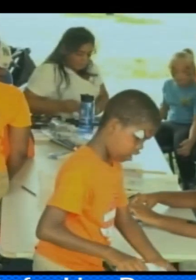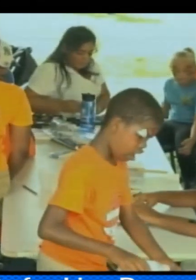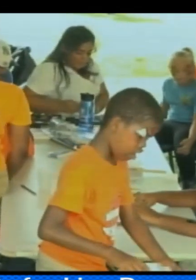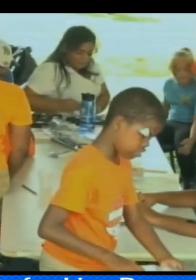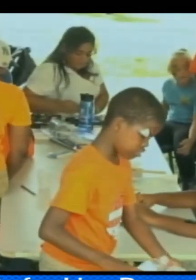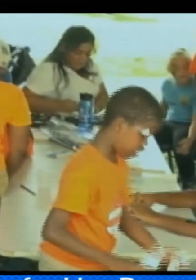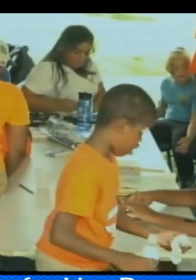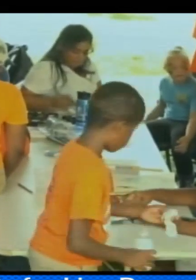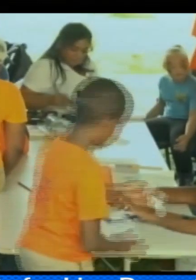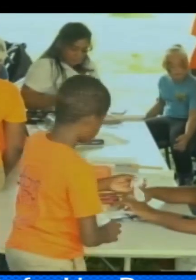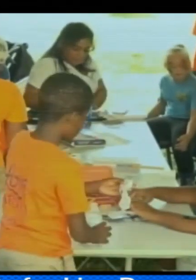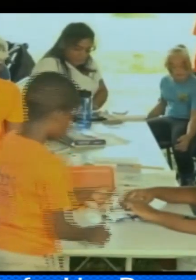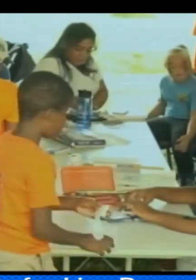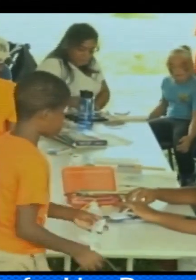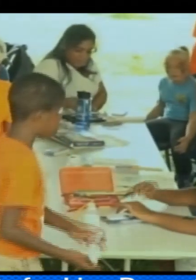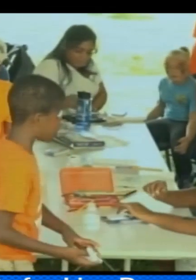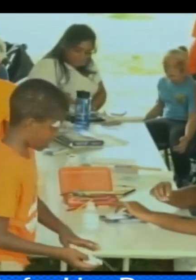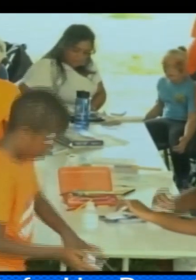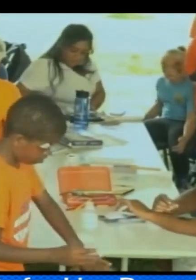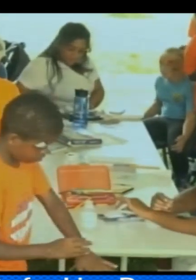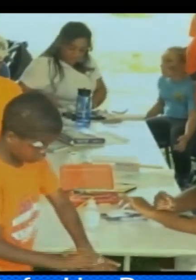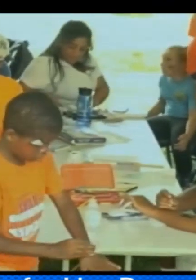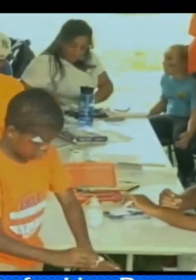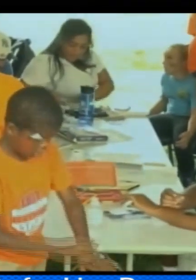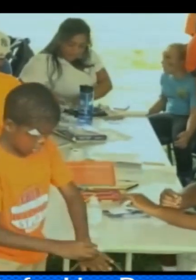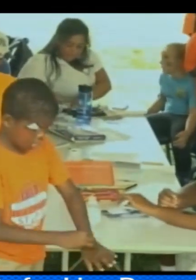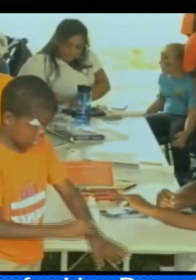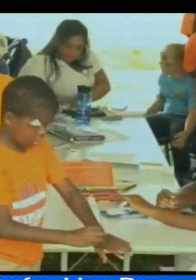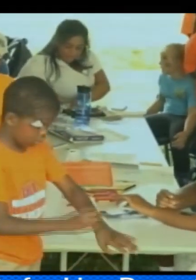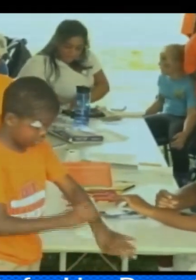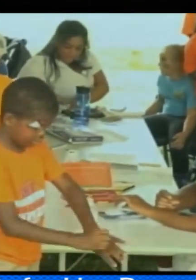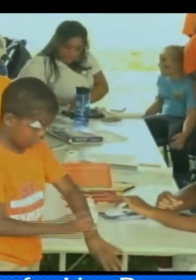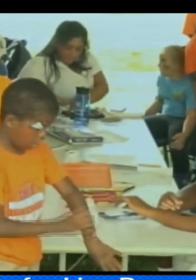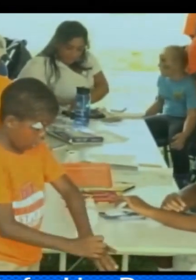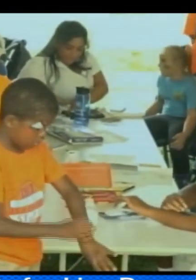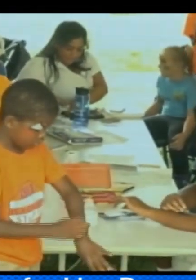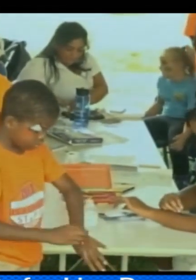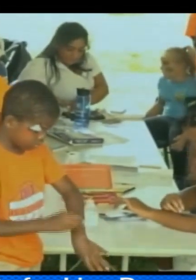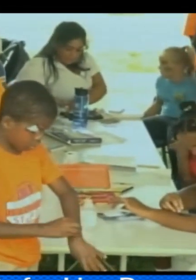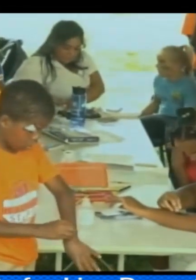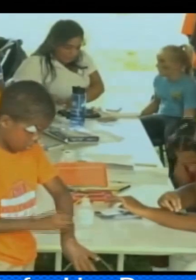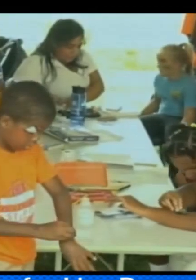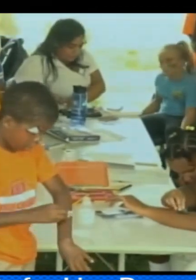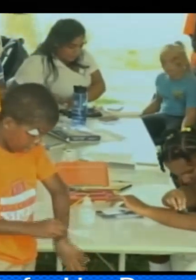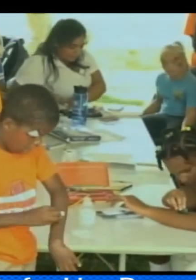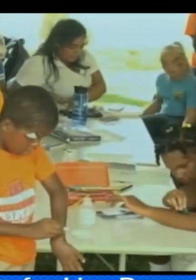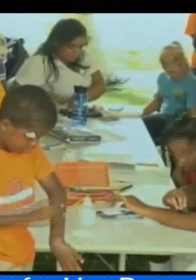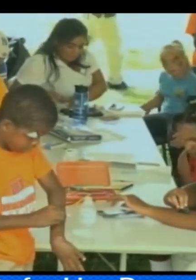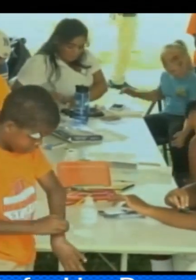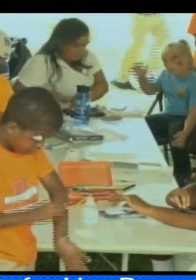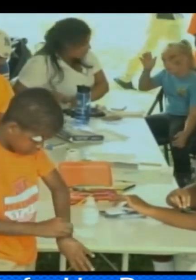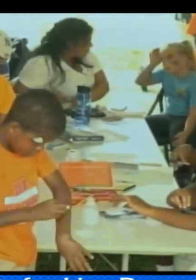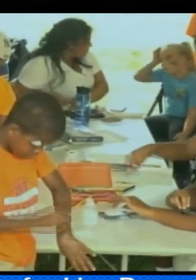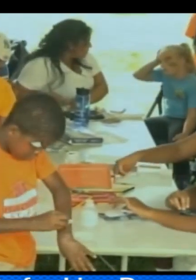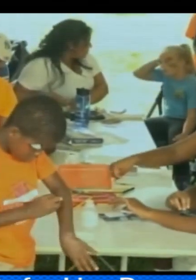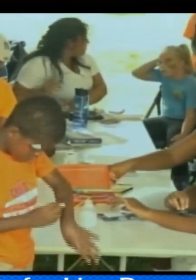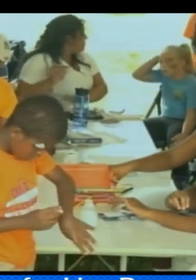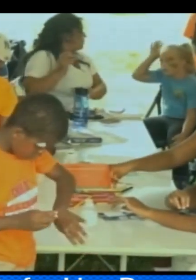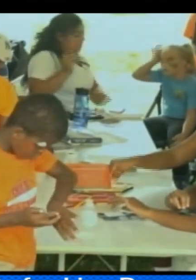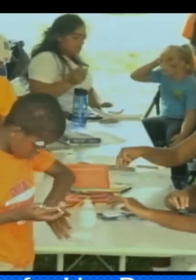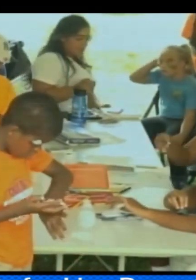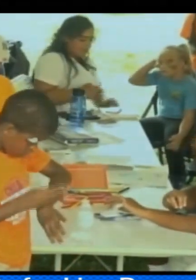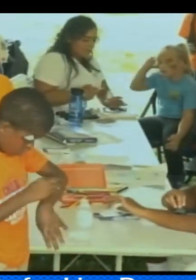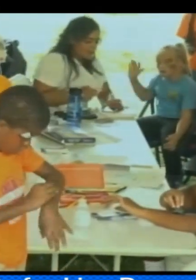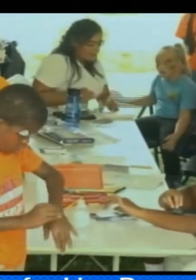even enters school? We've been partnering through the Ministry of Health with the Starkey Foundation, and you notice a number of